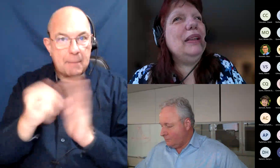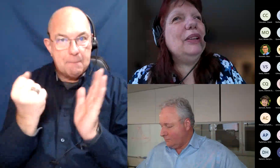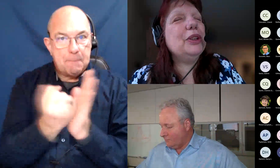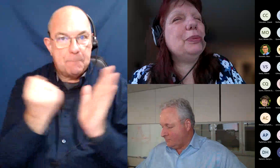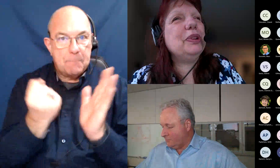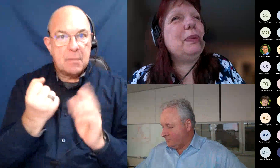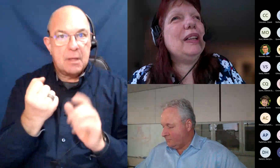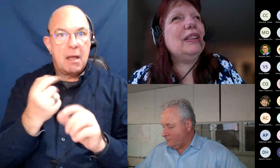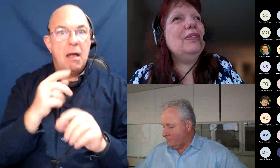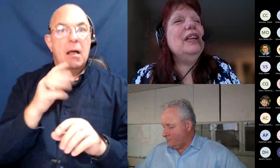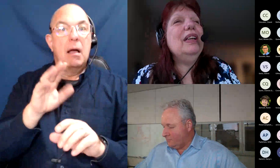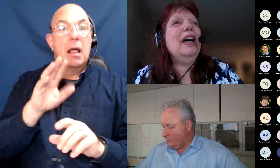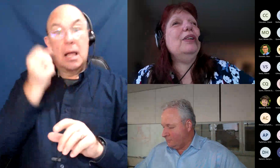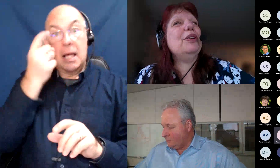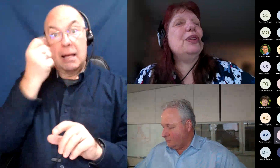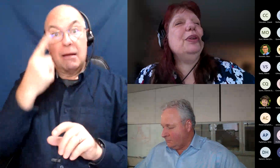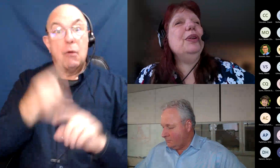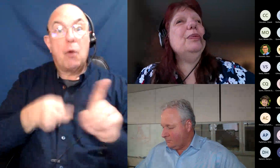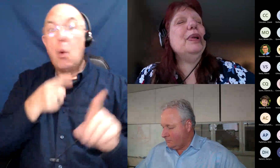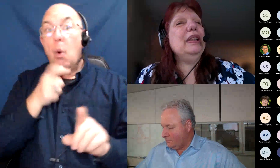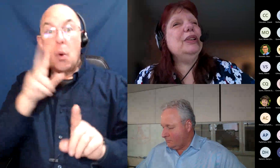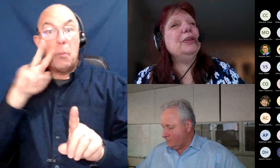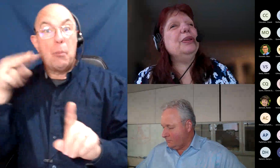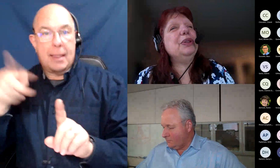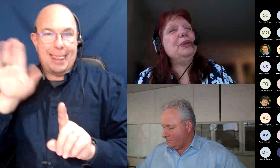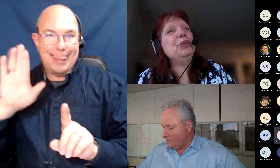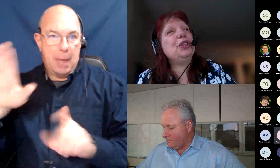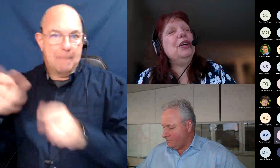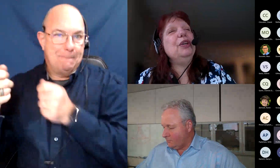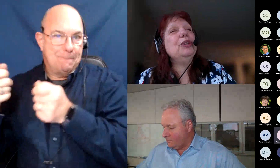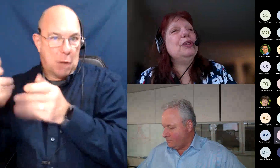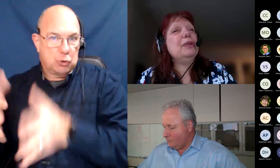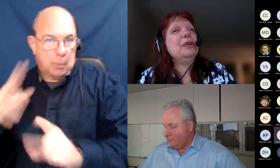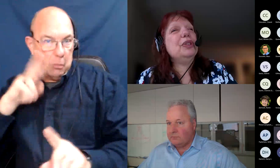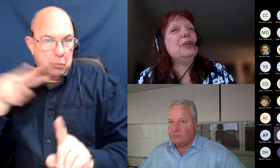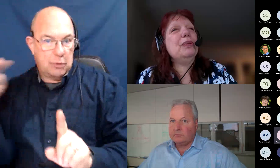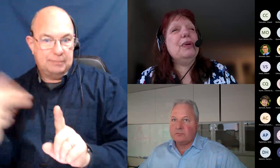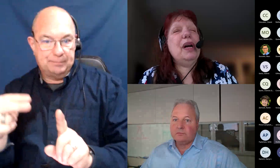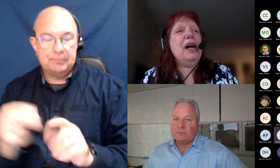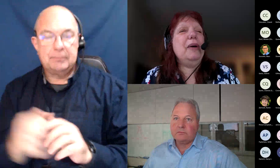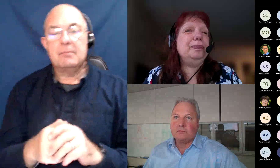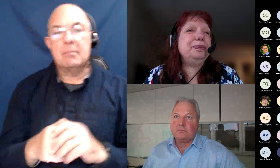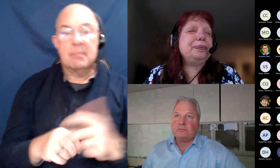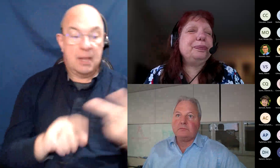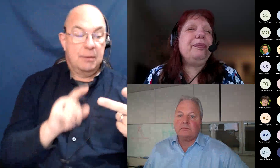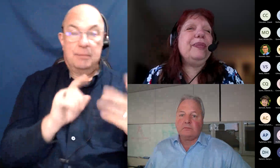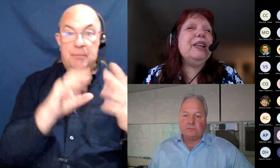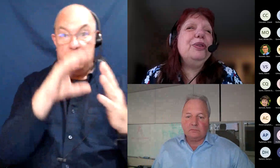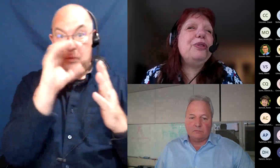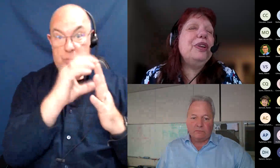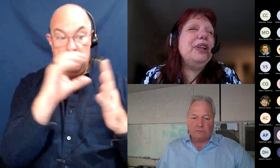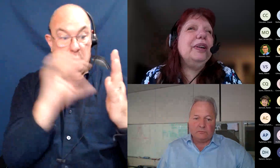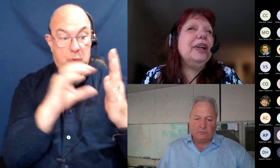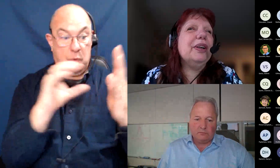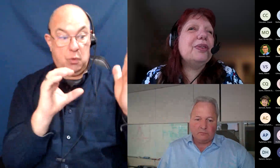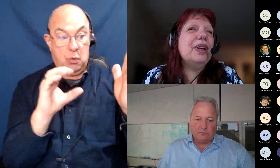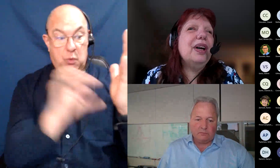from a manager's perspective. And the third will introduce two